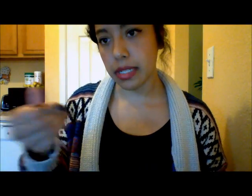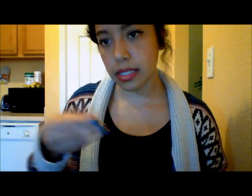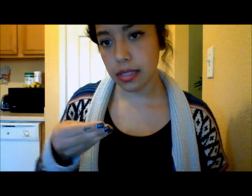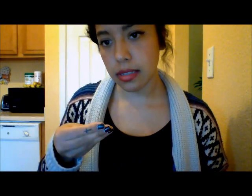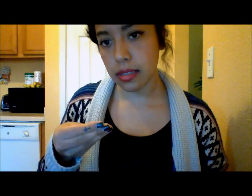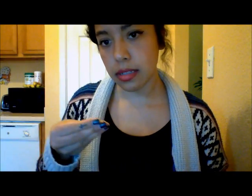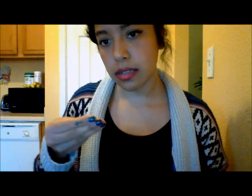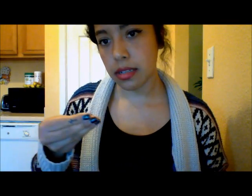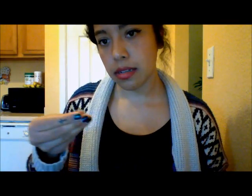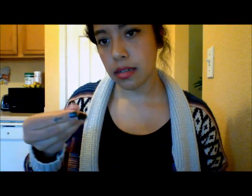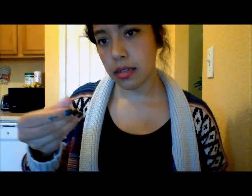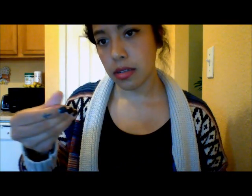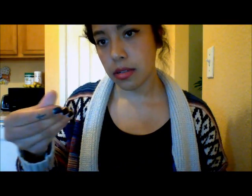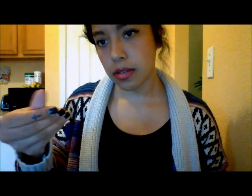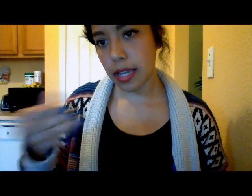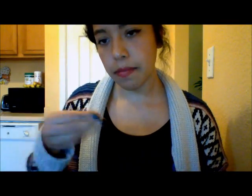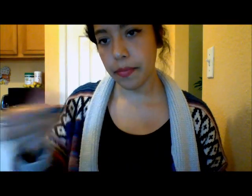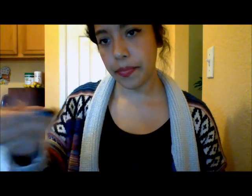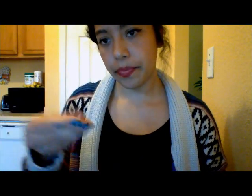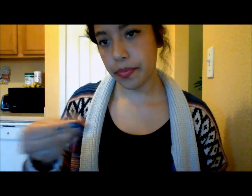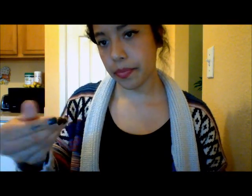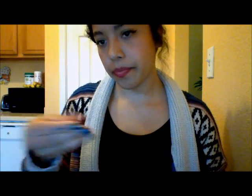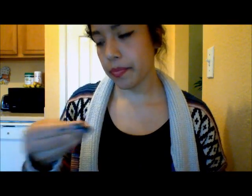payments. Okay.